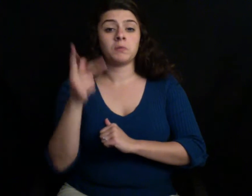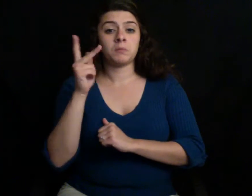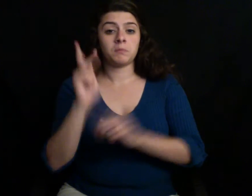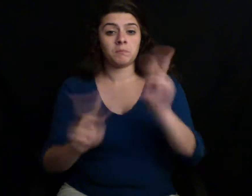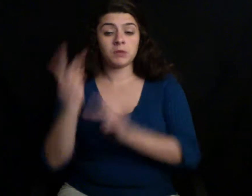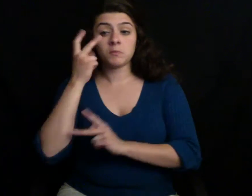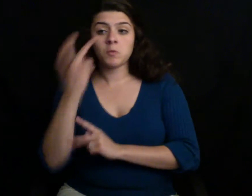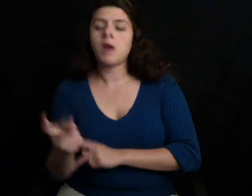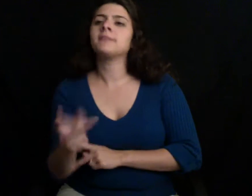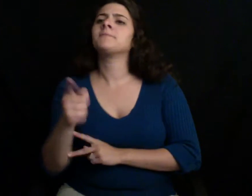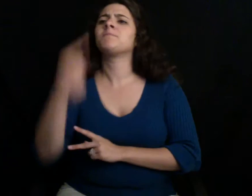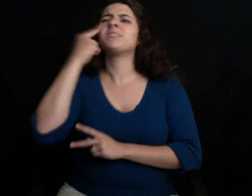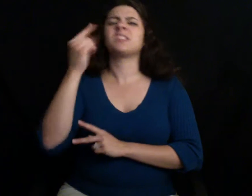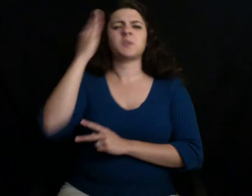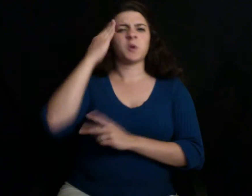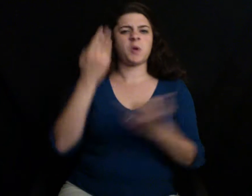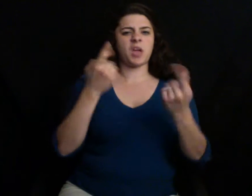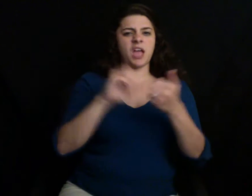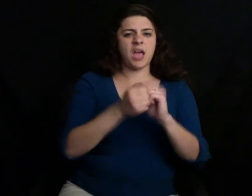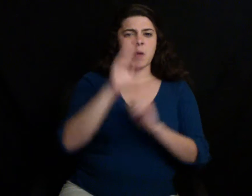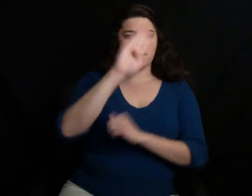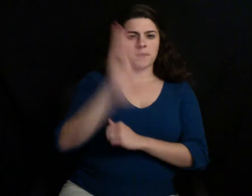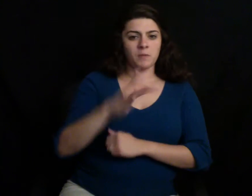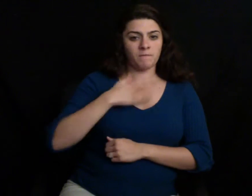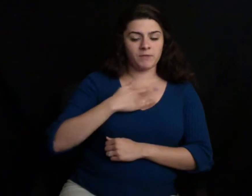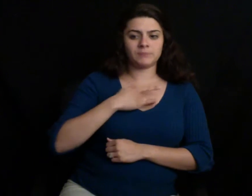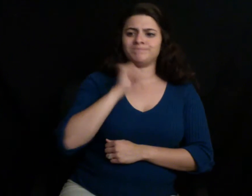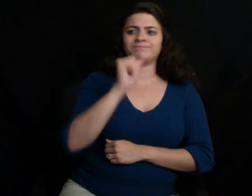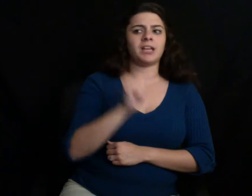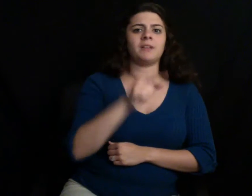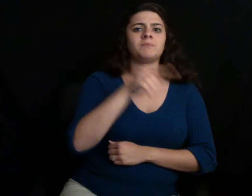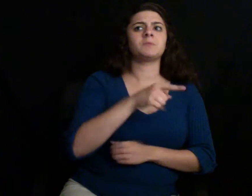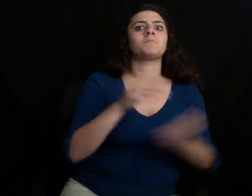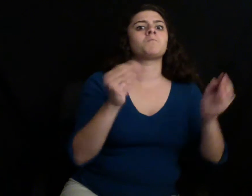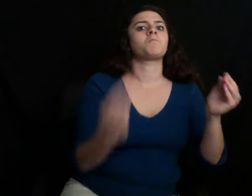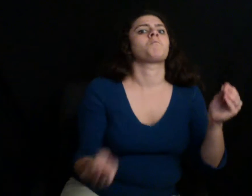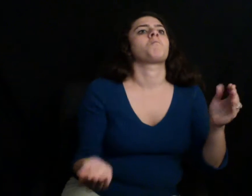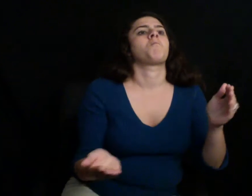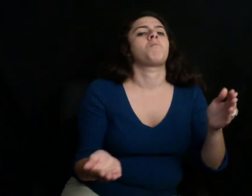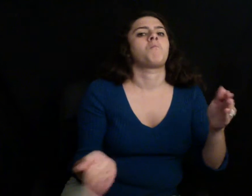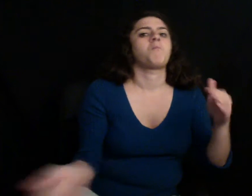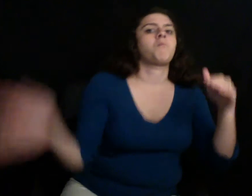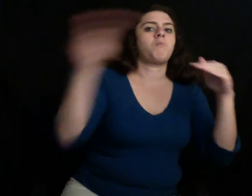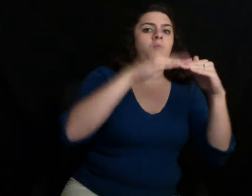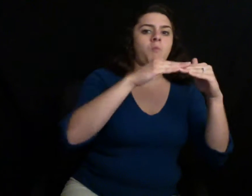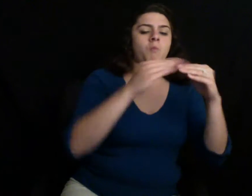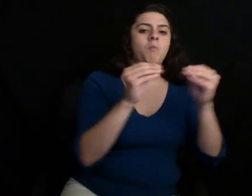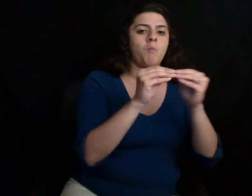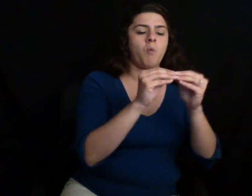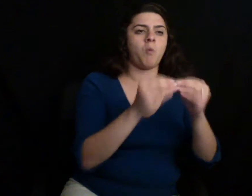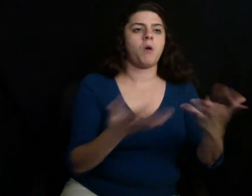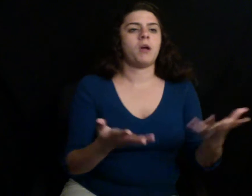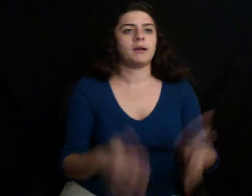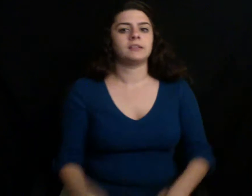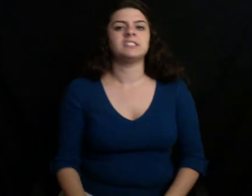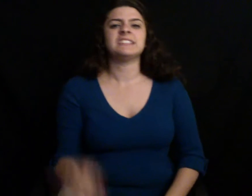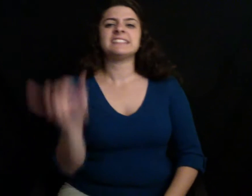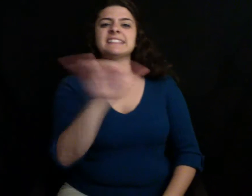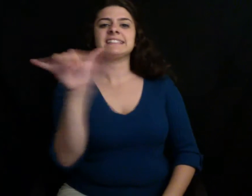It's more hood than The Wire. Being thrown into another environment is just like taking an animal, a domesticated animal, and throwing it into the